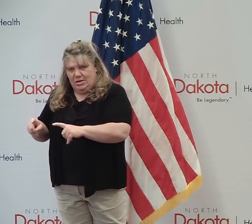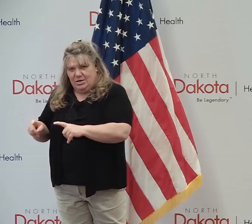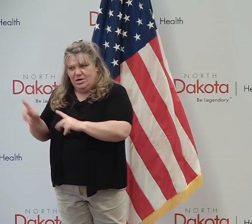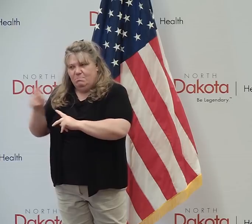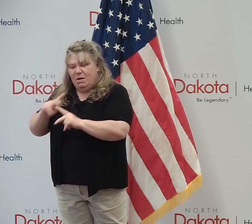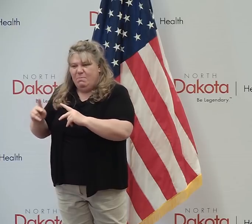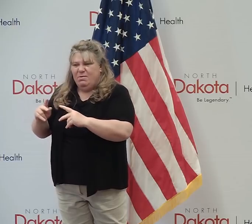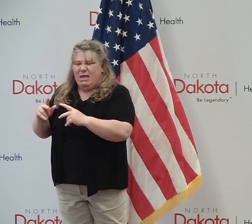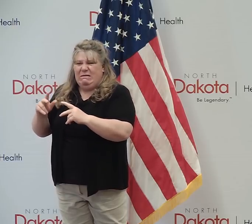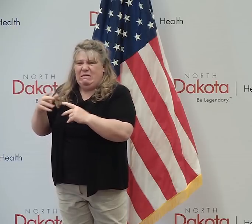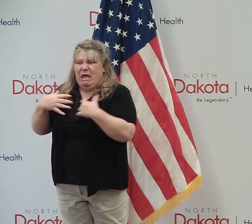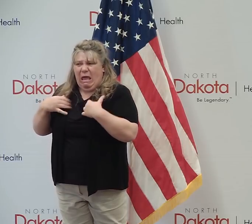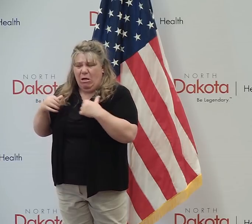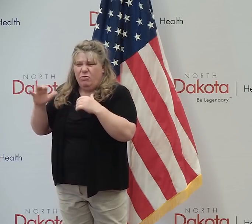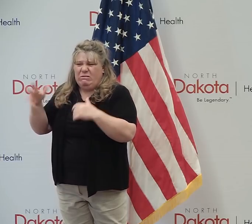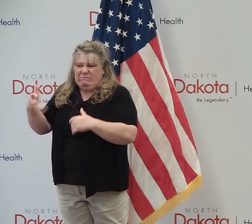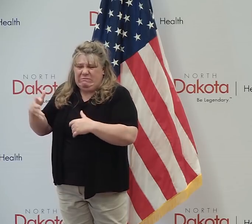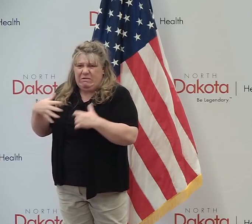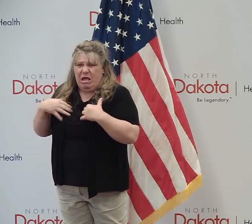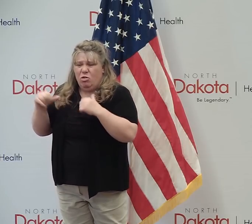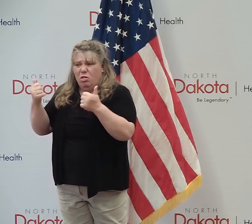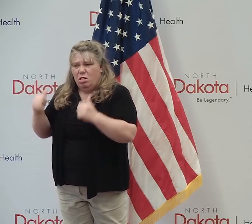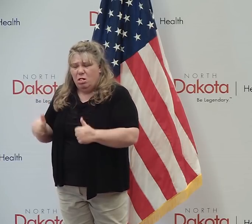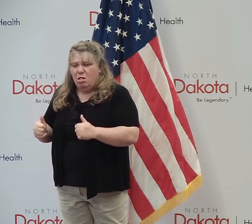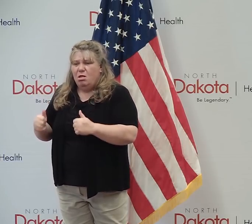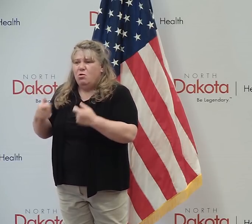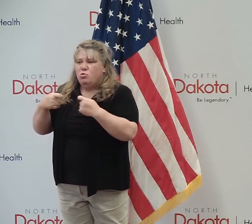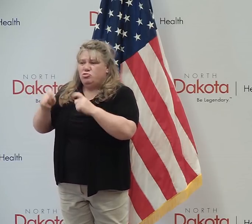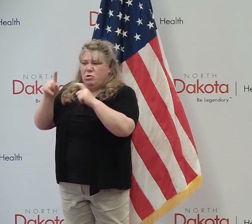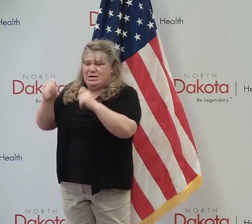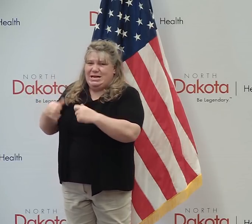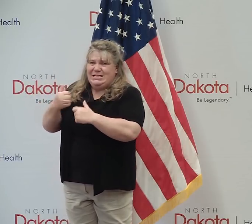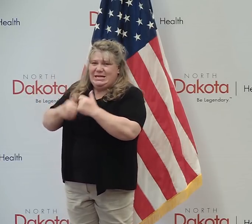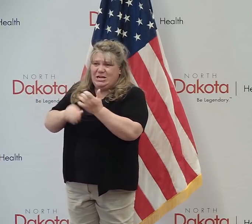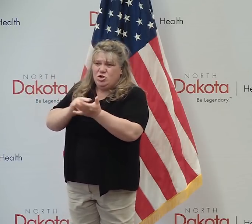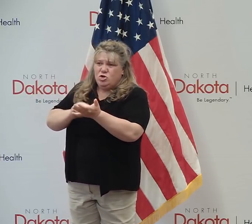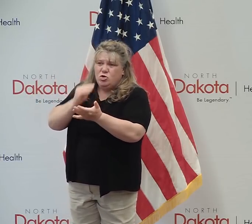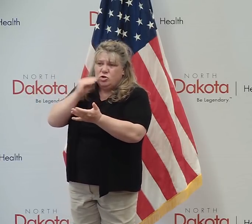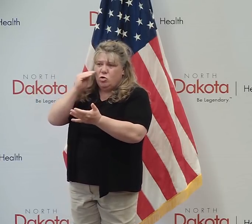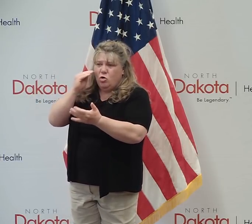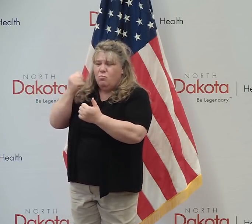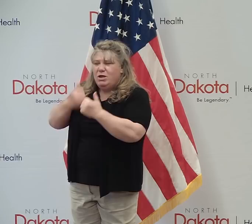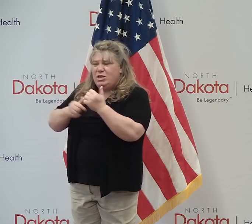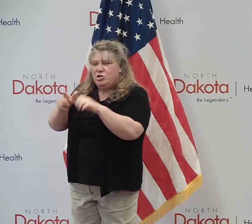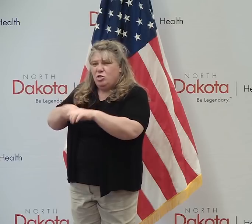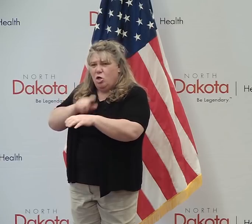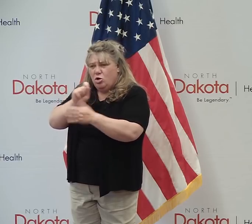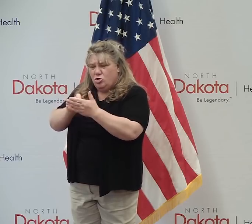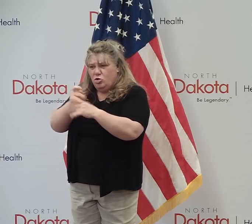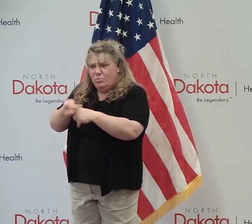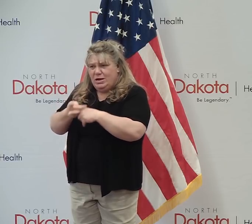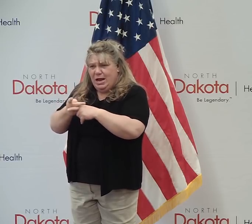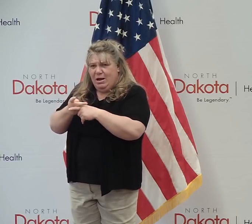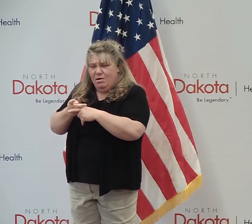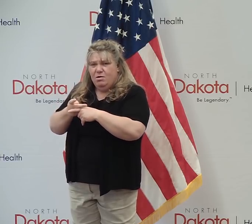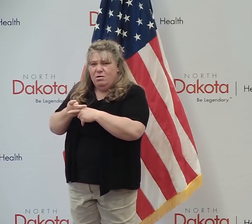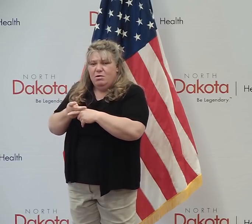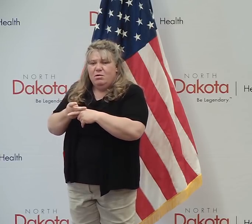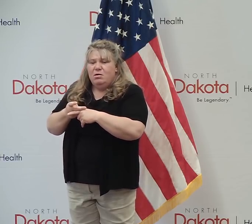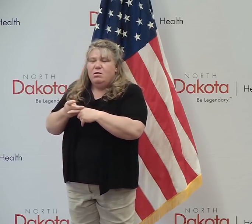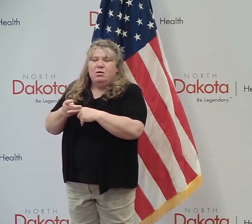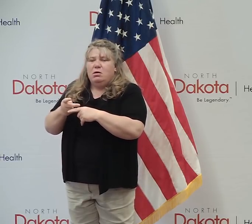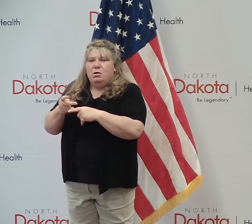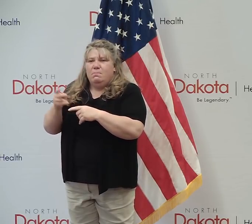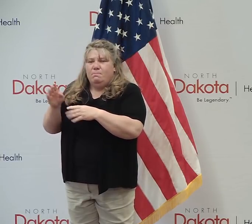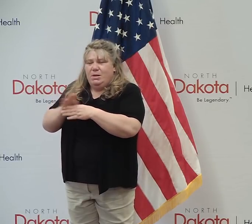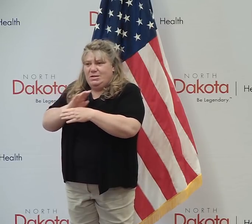are trying to wrap up getting through having tested every nursing home in the every long-term care facility and all their staff in the entire state. I know we were